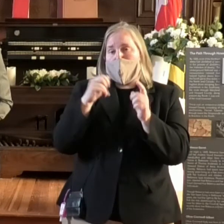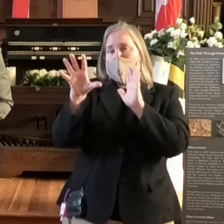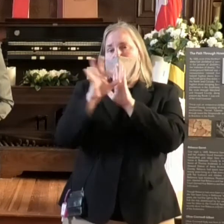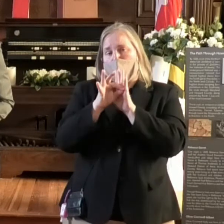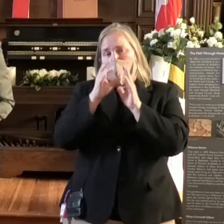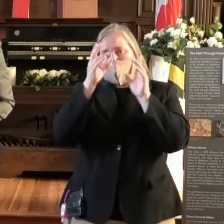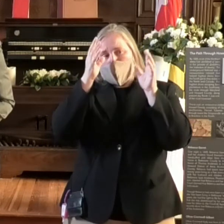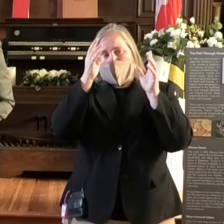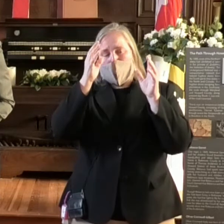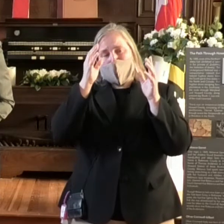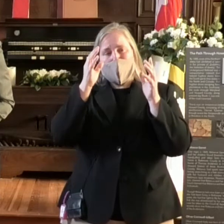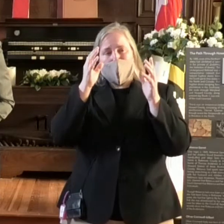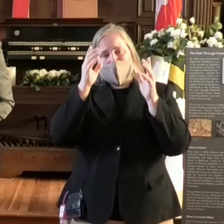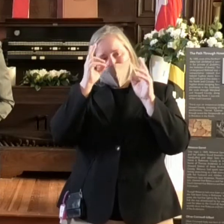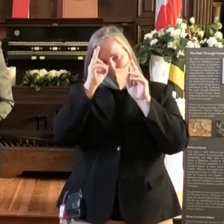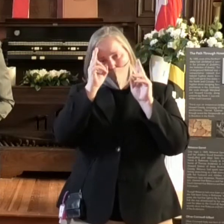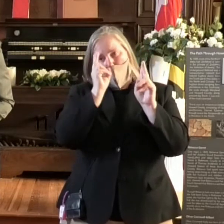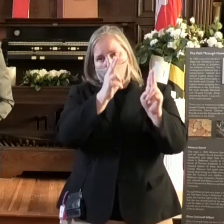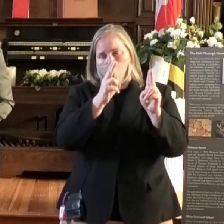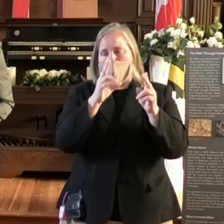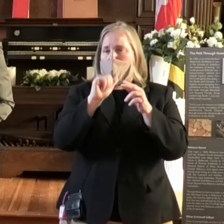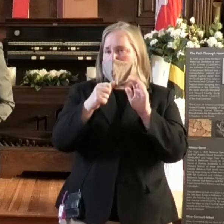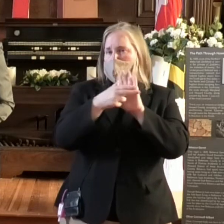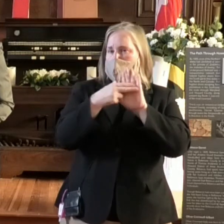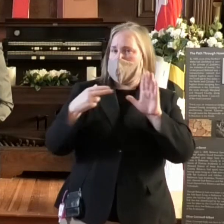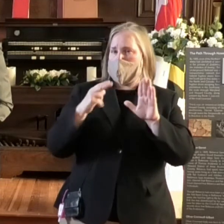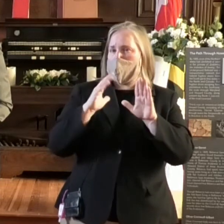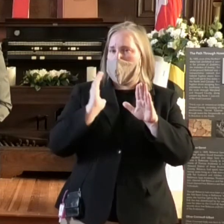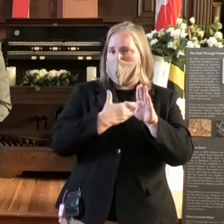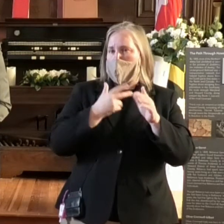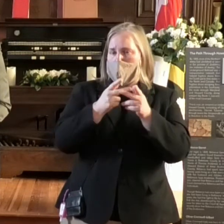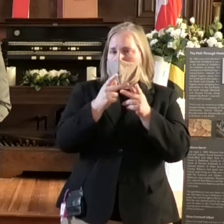honor by naming our public spaces after them.